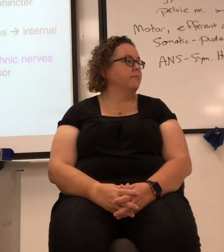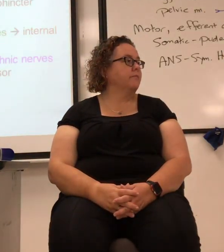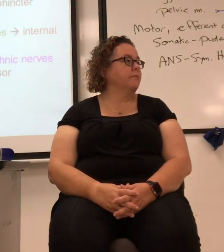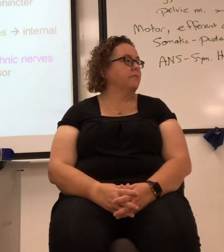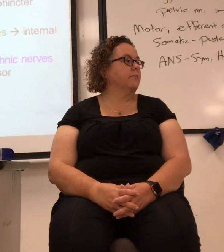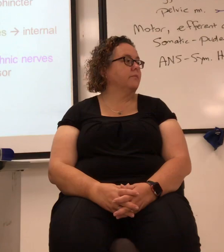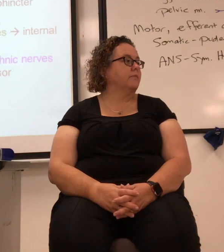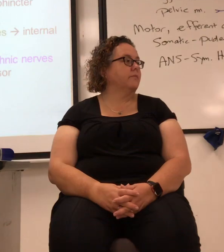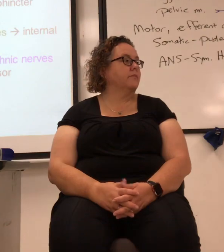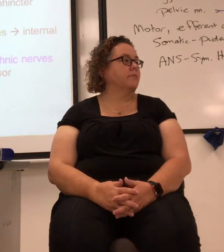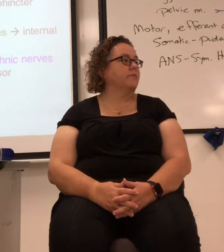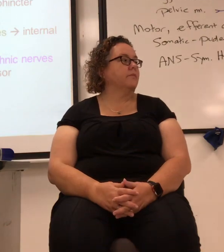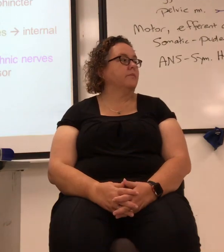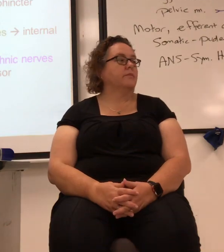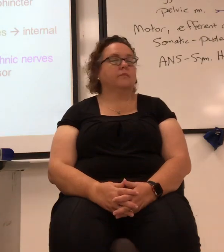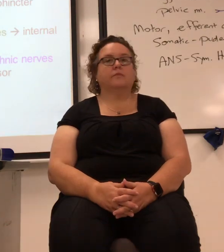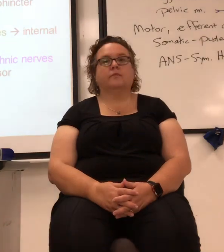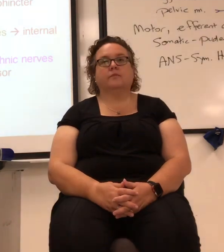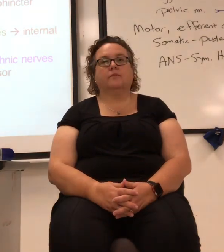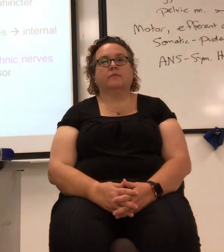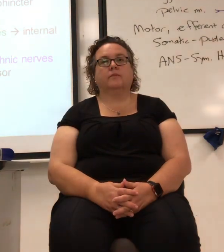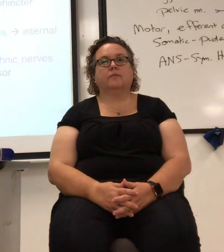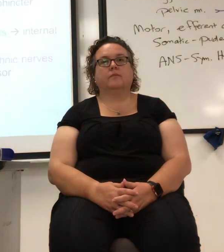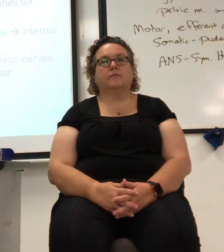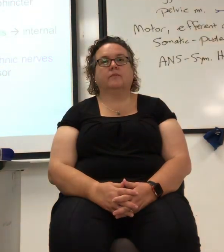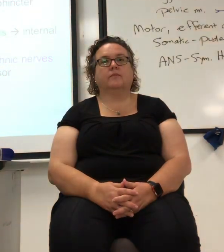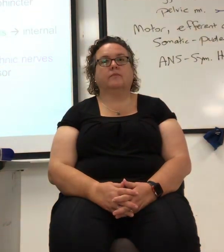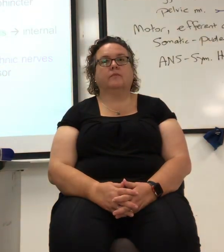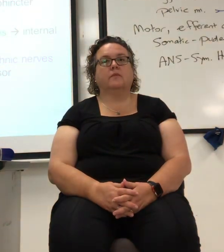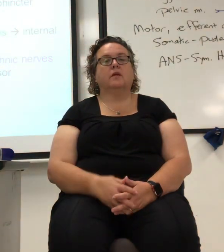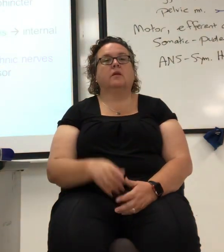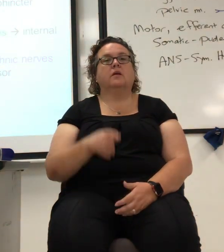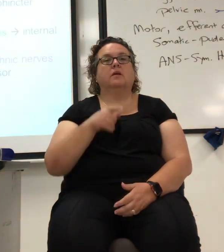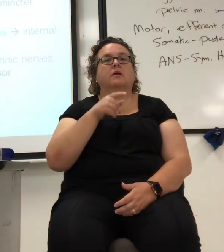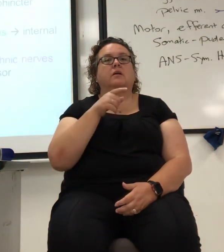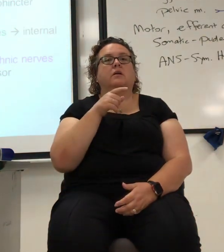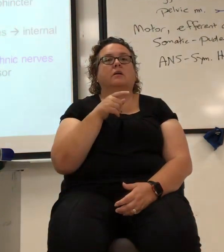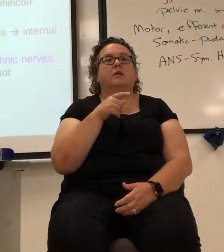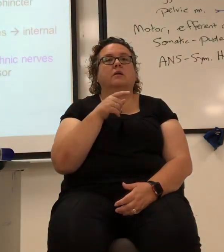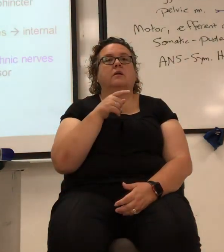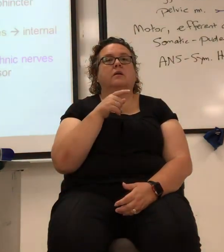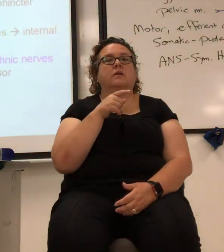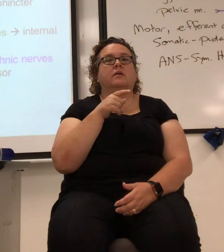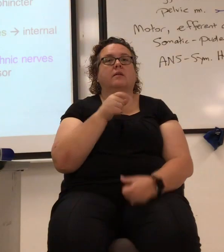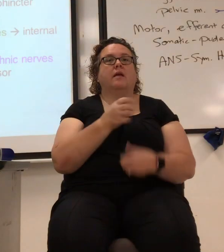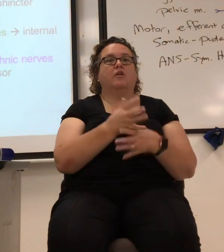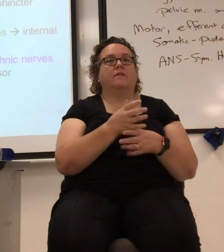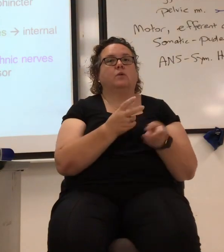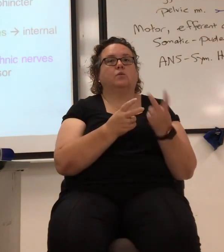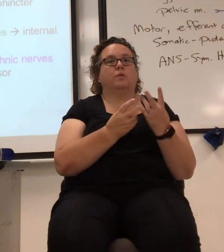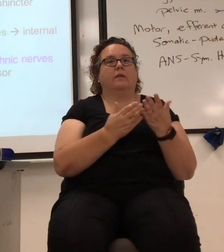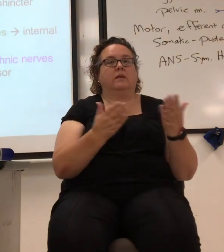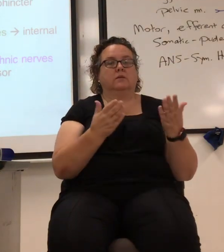Okay, the sympathetic division is for your storage reflexes. It helps you hold it in. That's the sympathetic